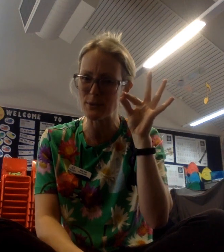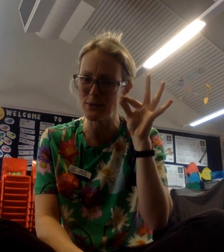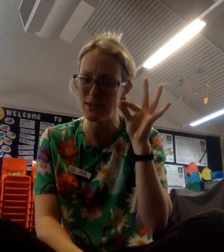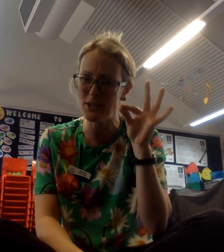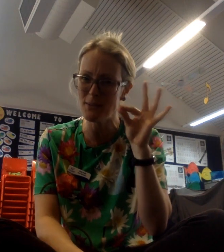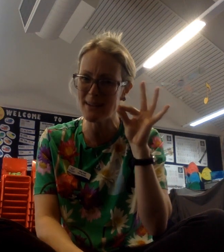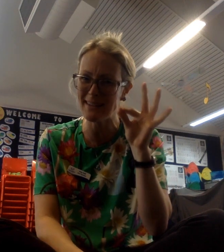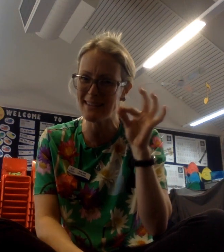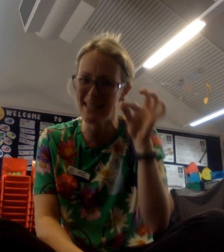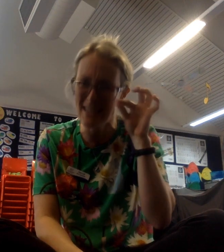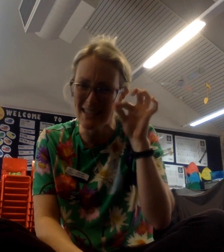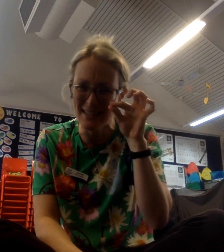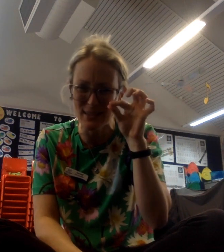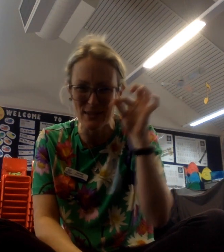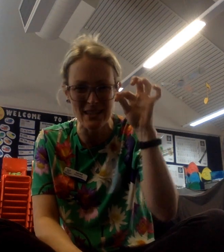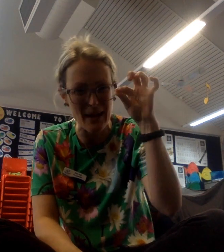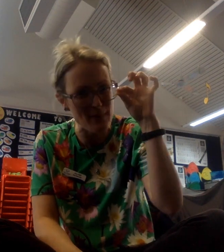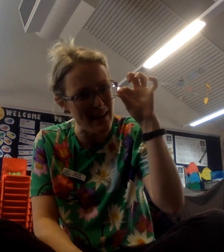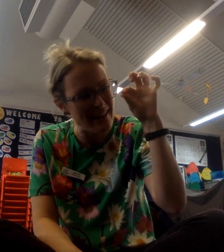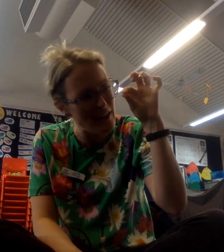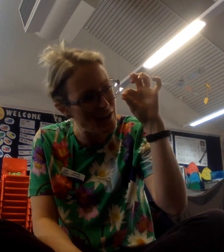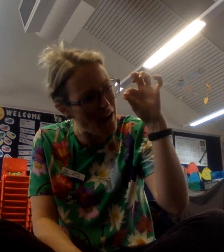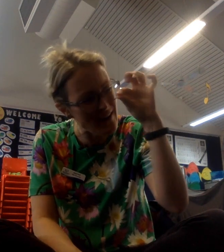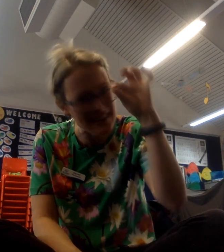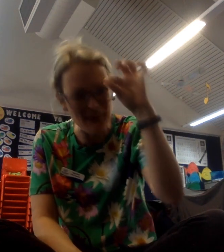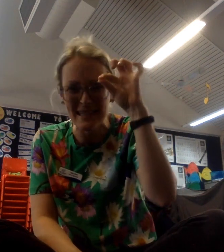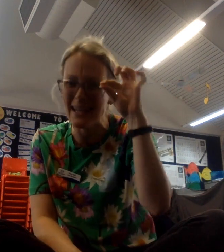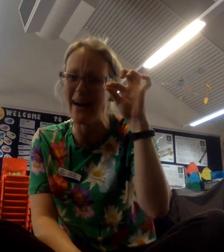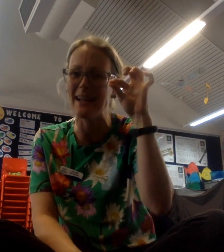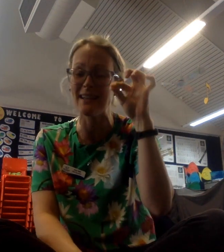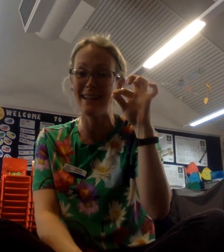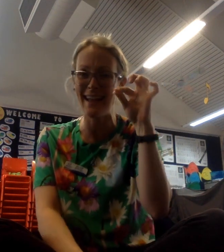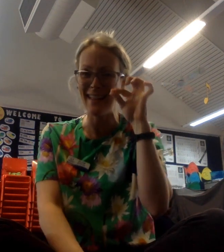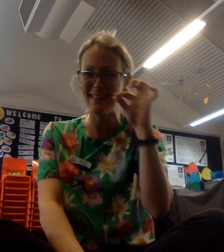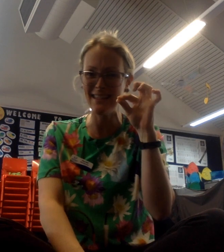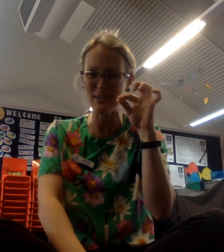can you make a little shape like you're holding something tiny little